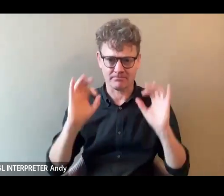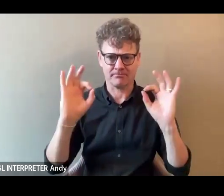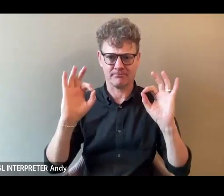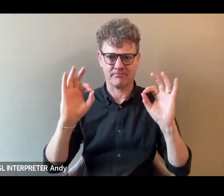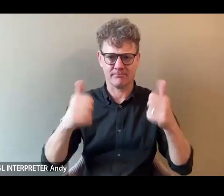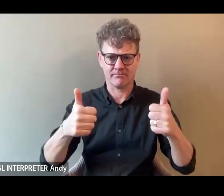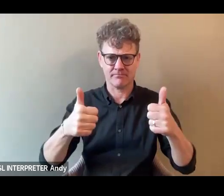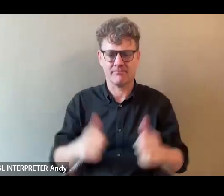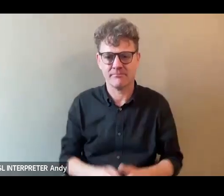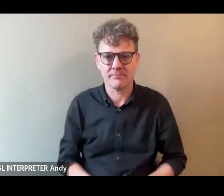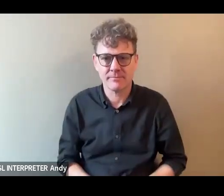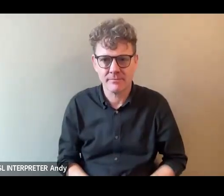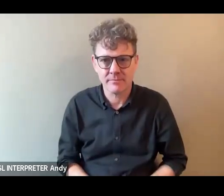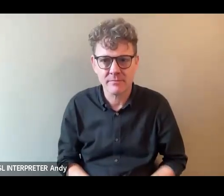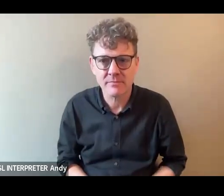Nodding, okay.